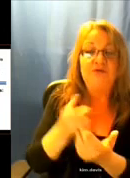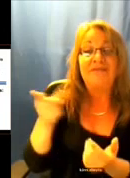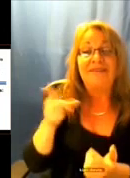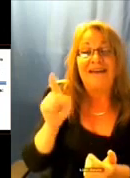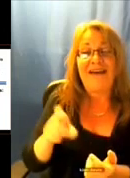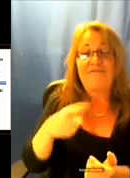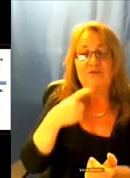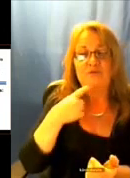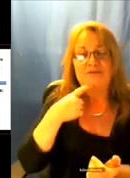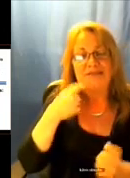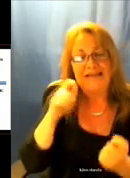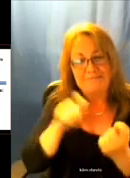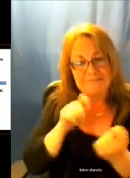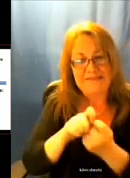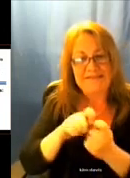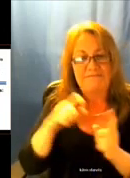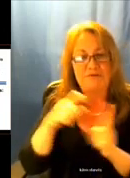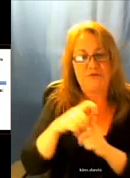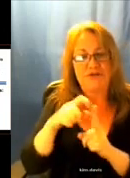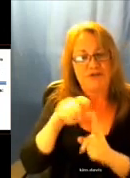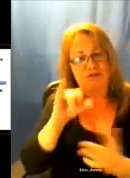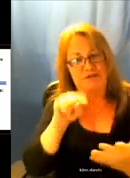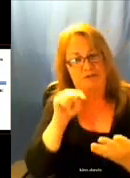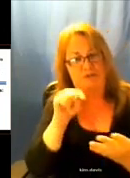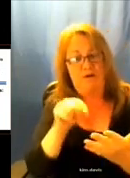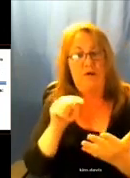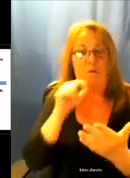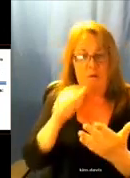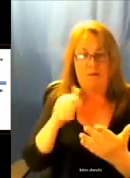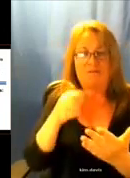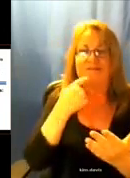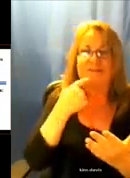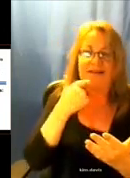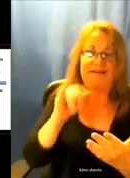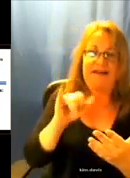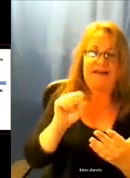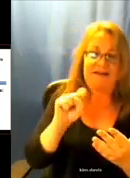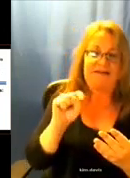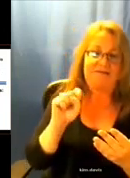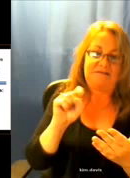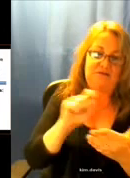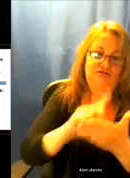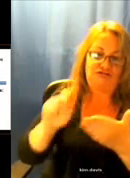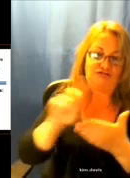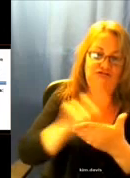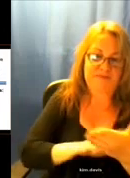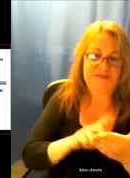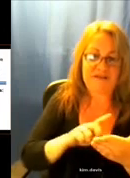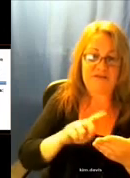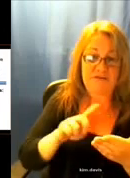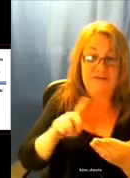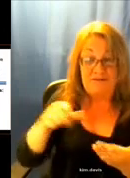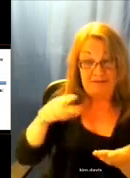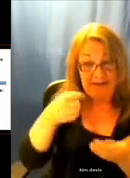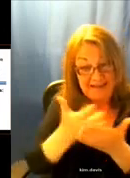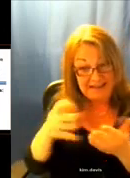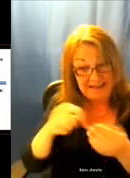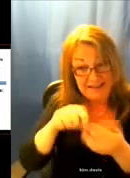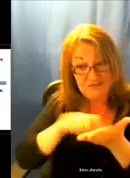When a person is friendly, it's very hard to prove specifically that it was due based on discrimination.